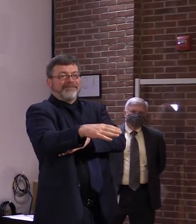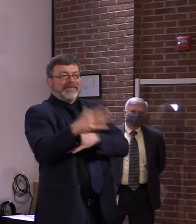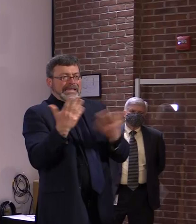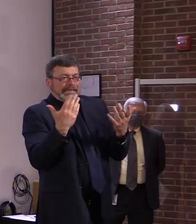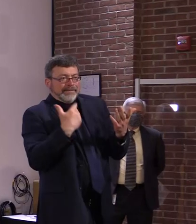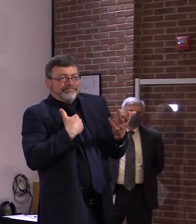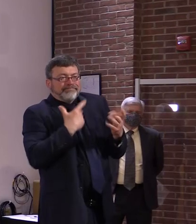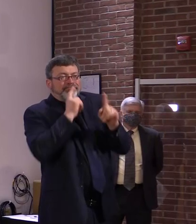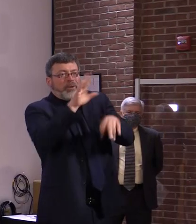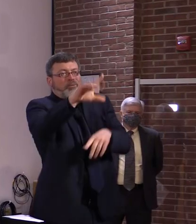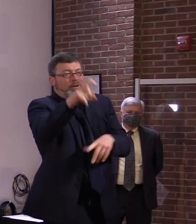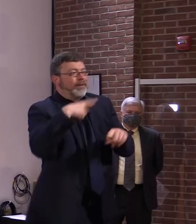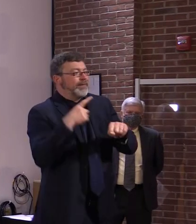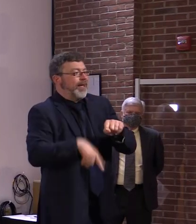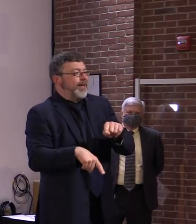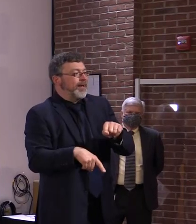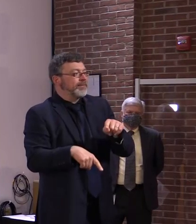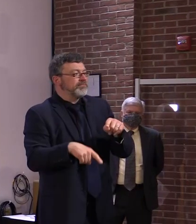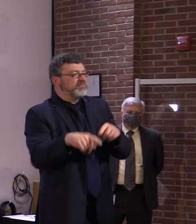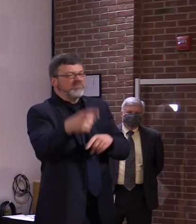Very good, thank you. Move to the phones now.